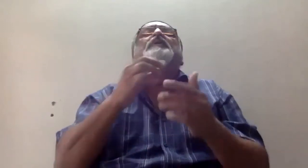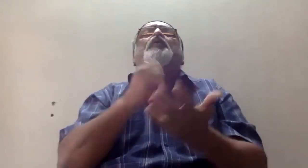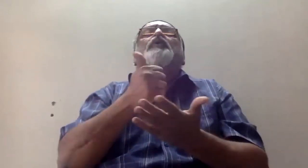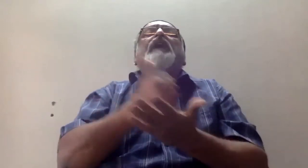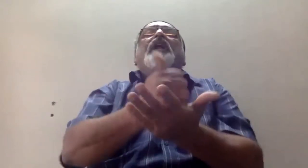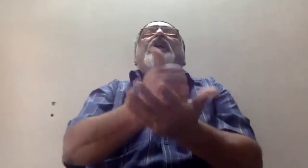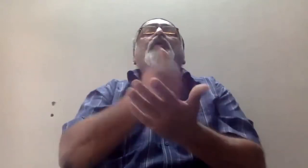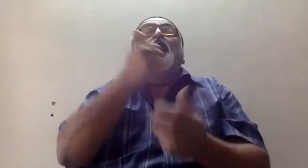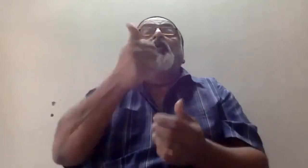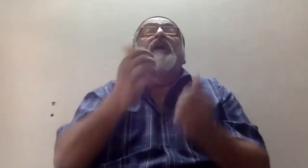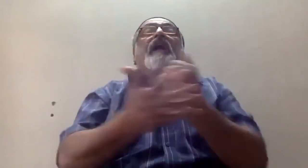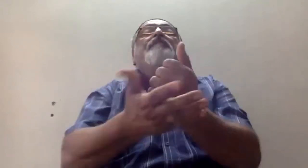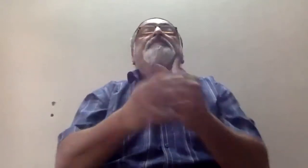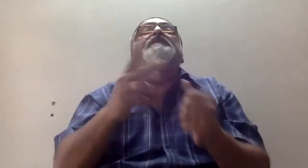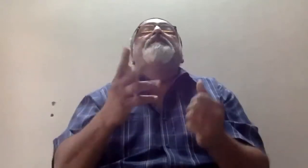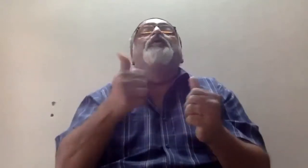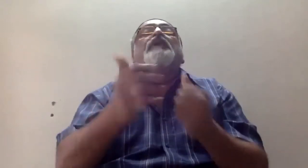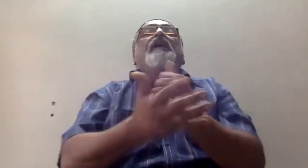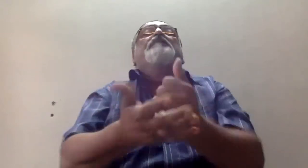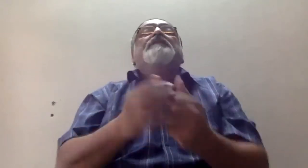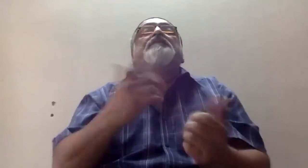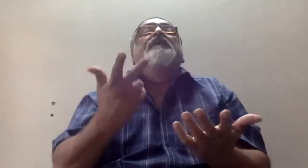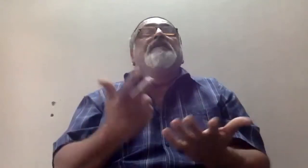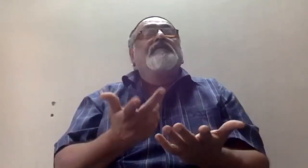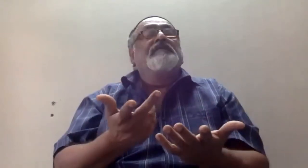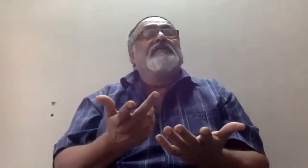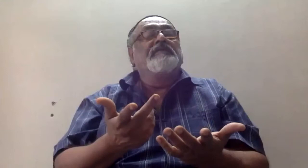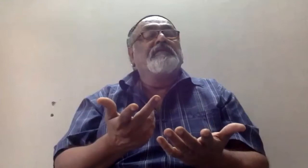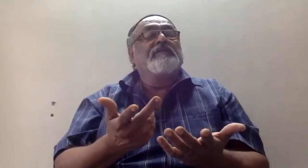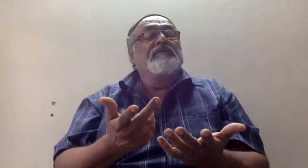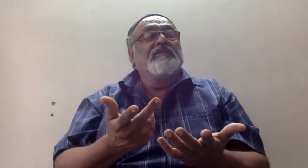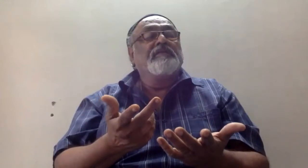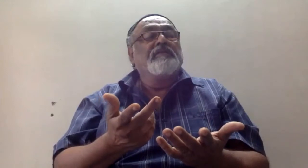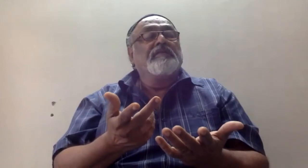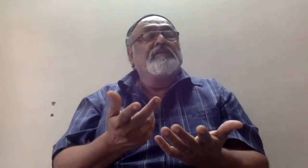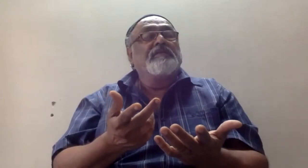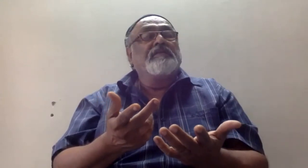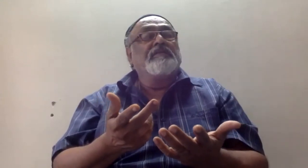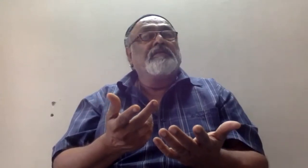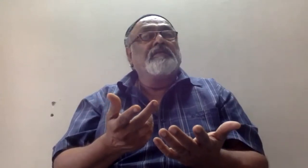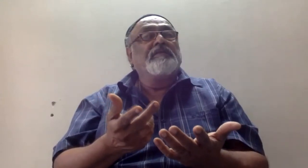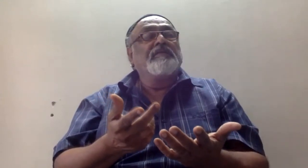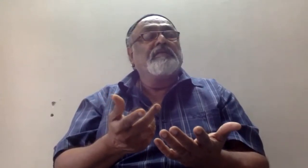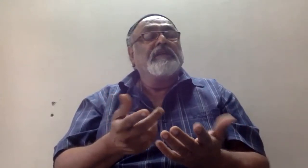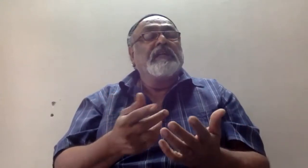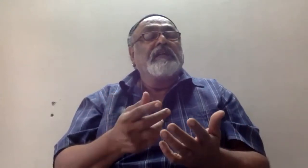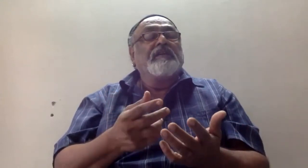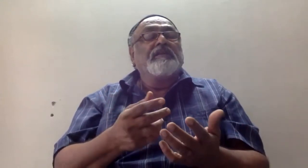I'm sure in the earlier lectures we studied, we went through the importance of reasonable accommodation, what all it